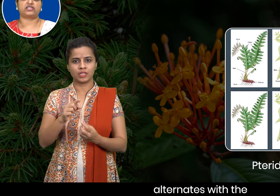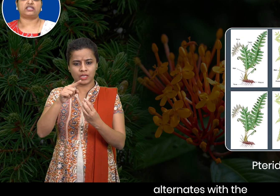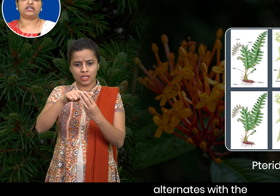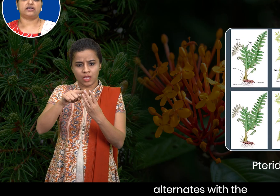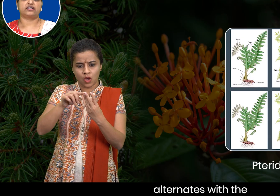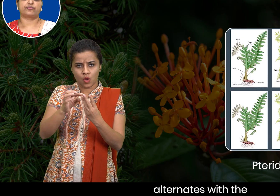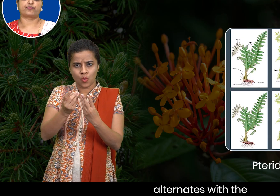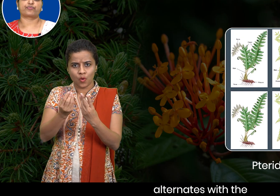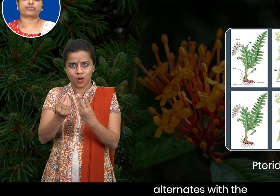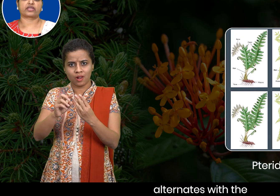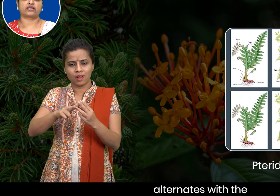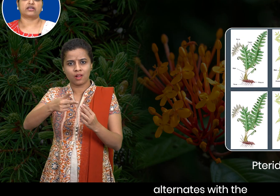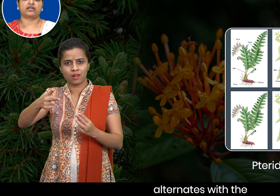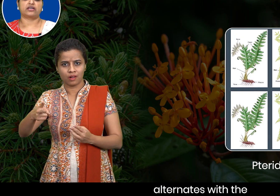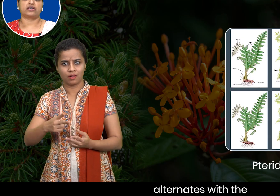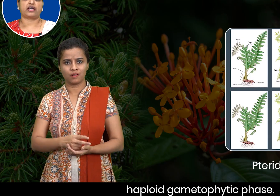alternates with the